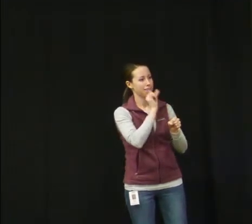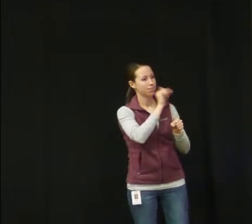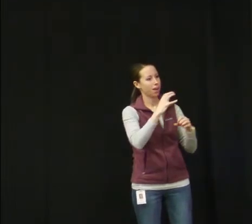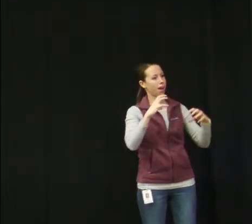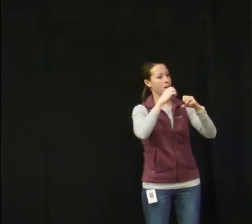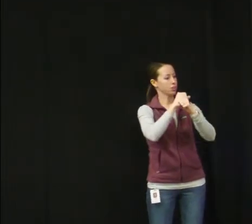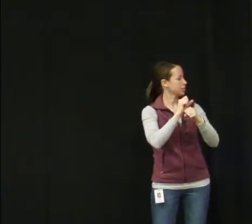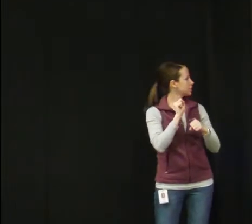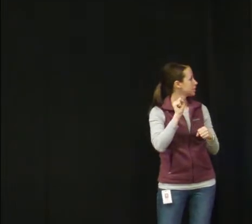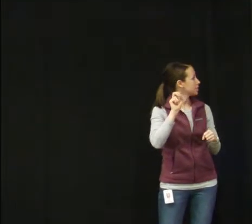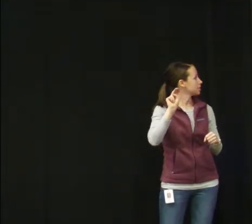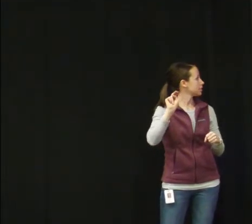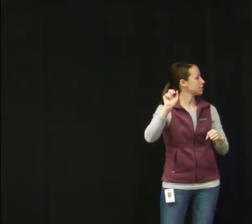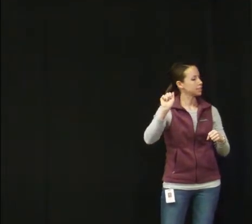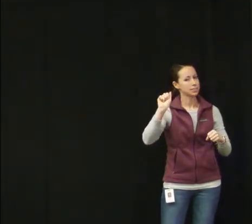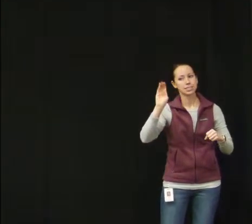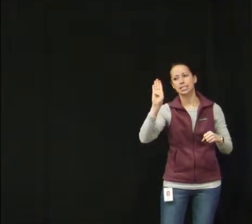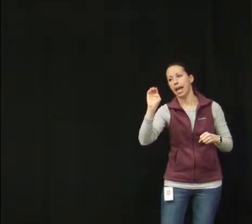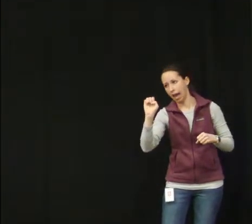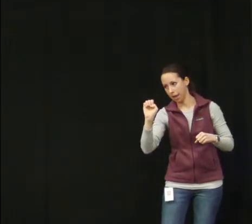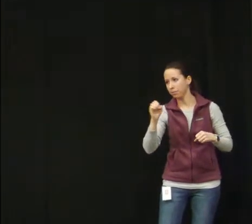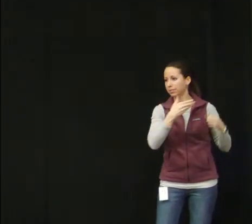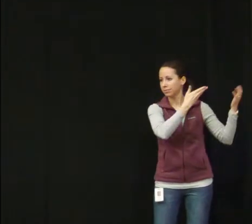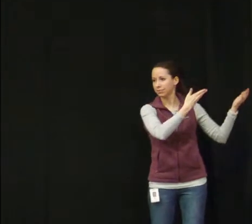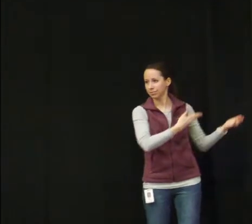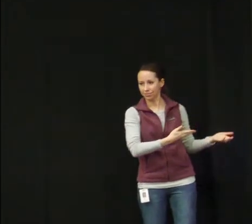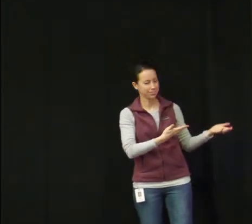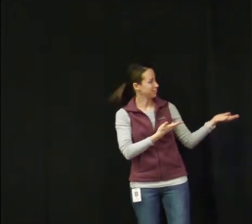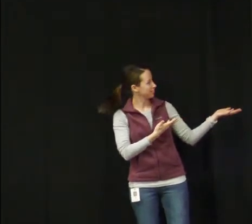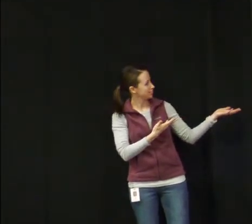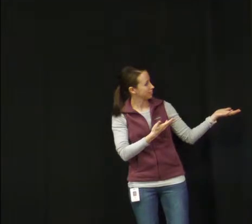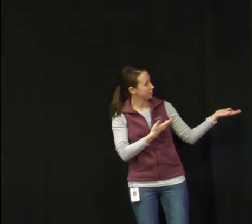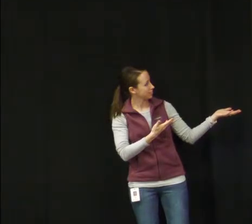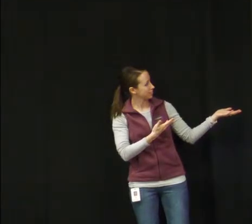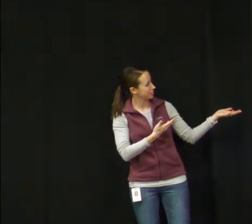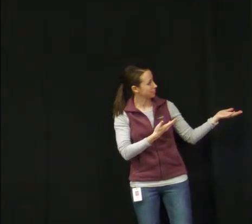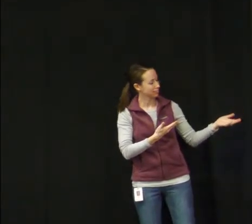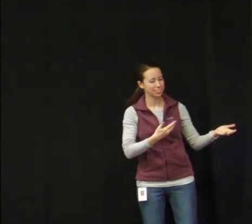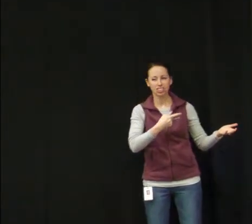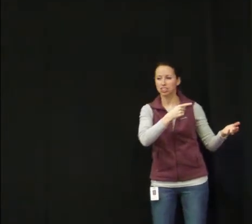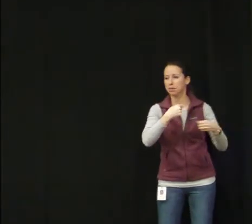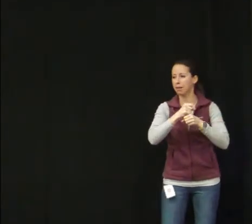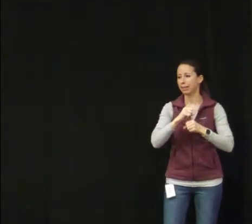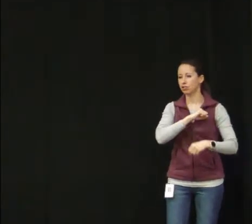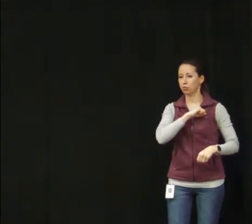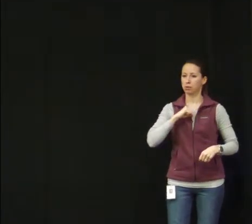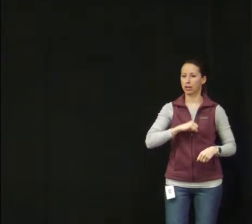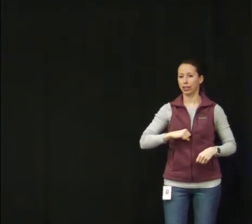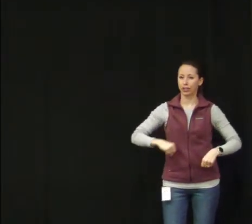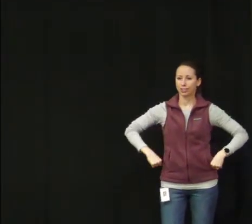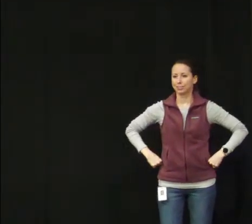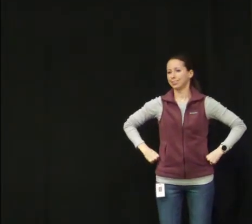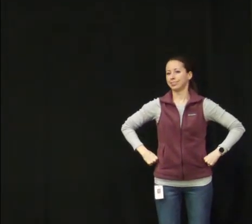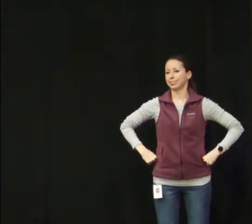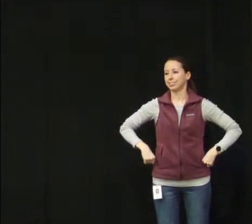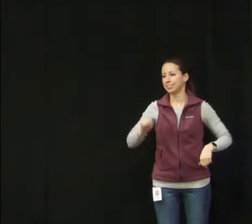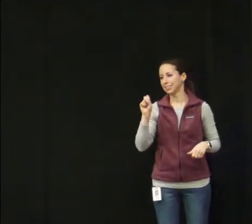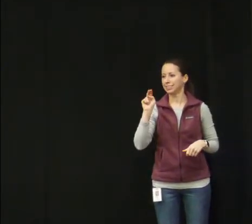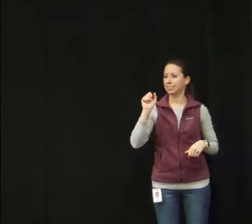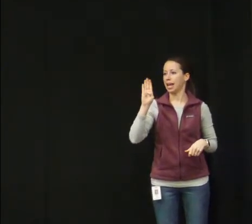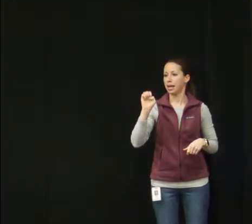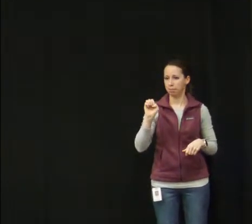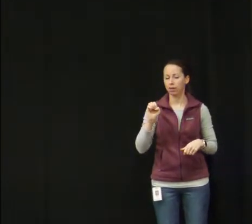SNABE to help you remember it, and she has a little SNABE superhero. So, we've done this with a